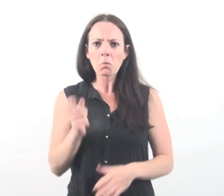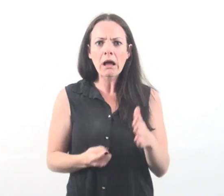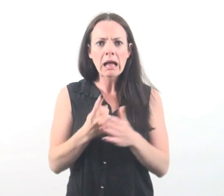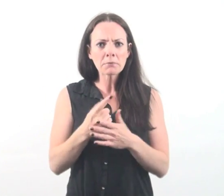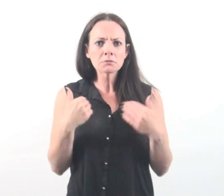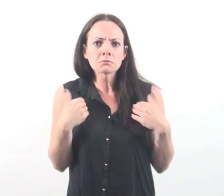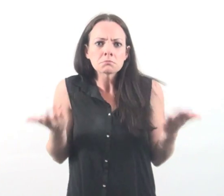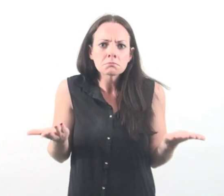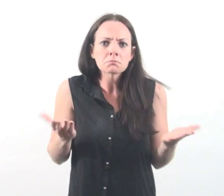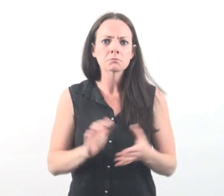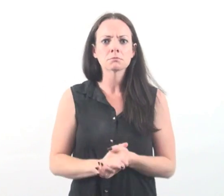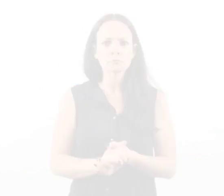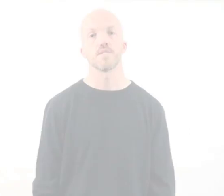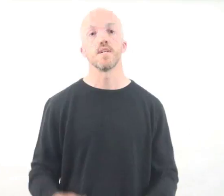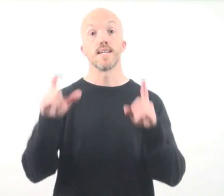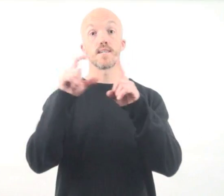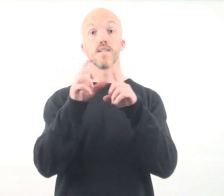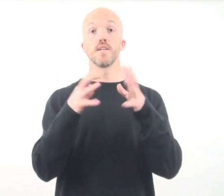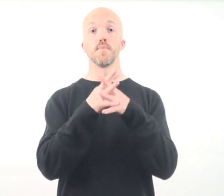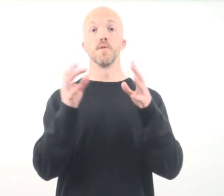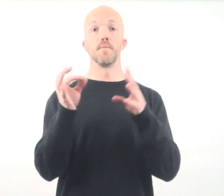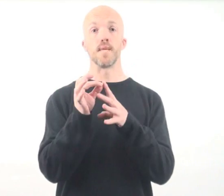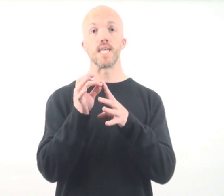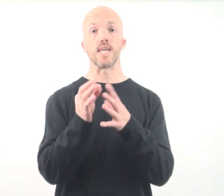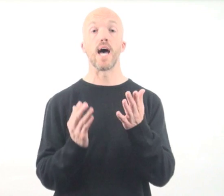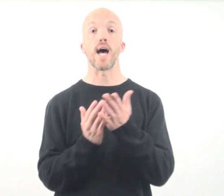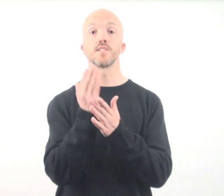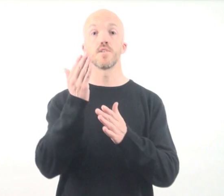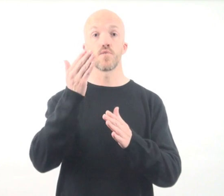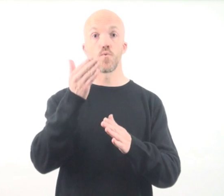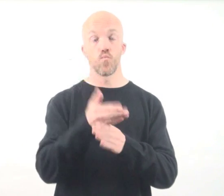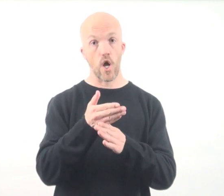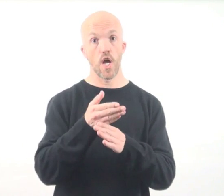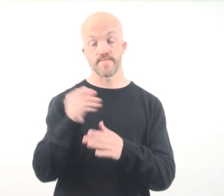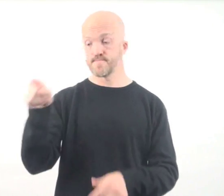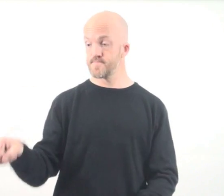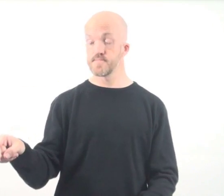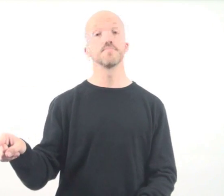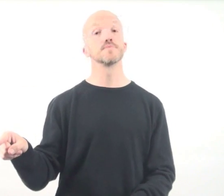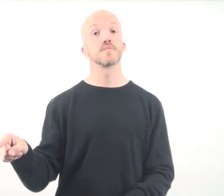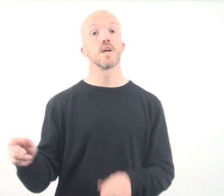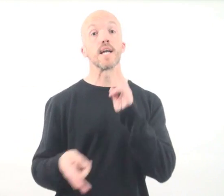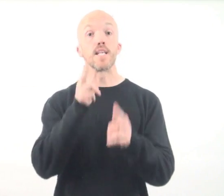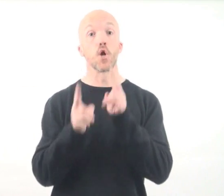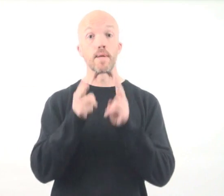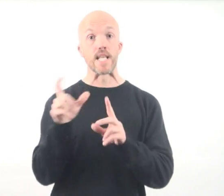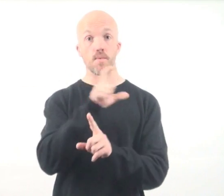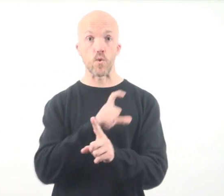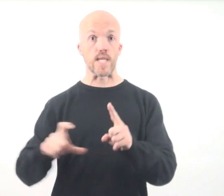leave? What happens to me? Currently, you have the DWP who run access to work on one side, then you have the